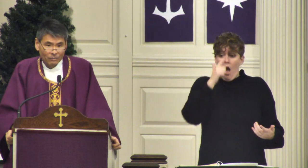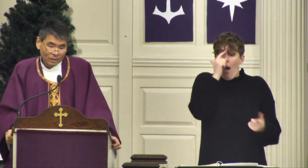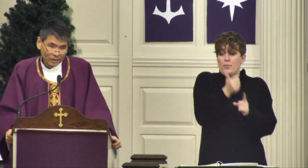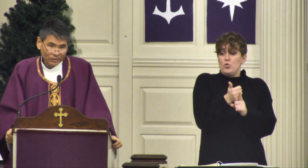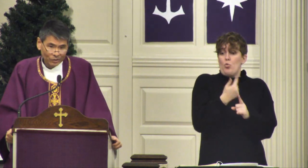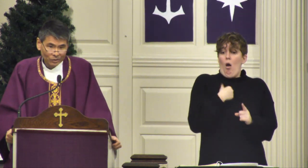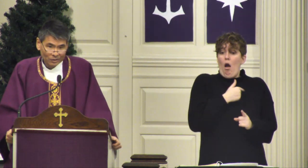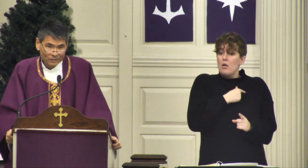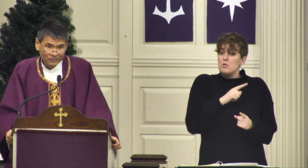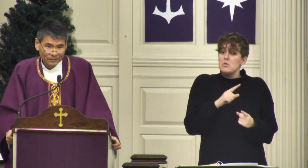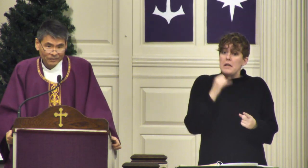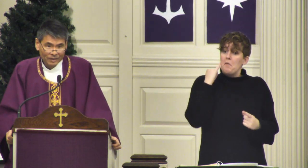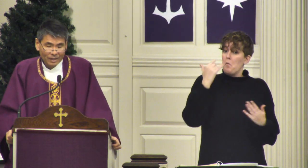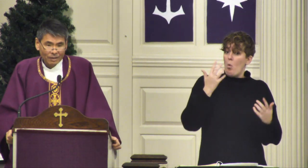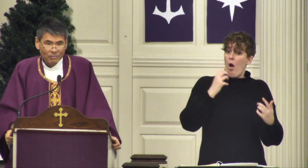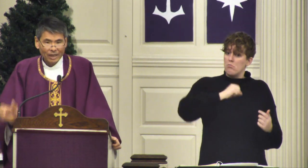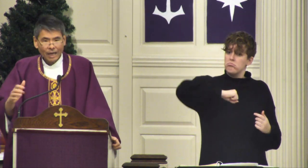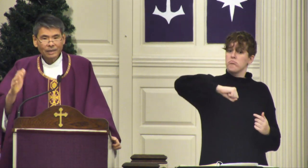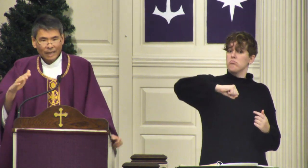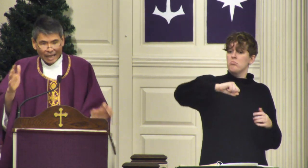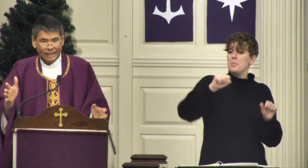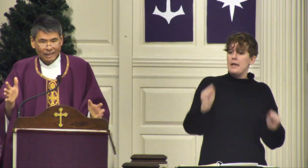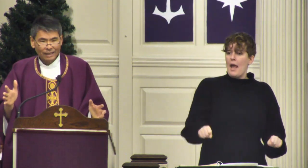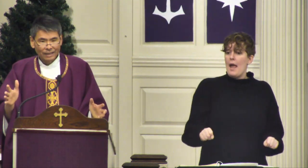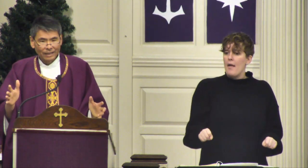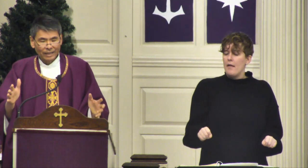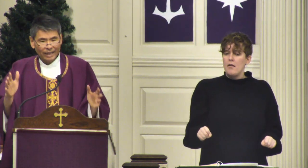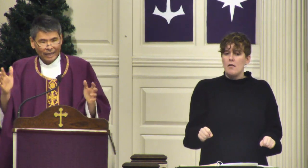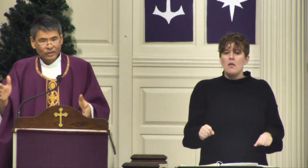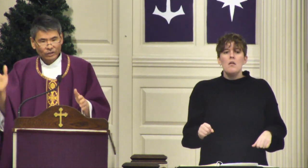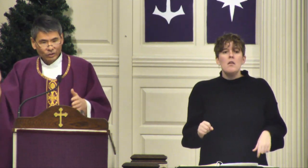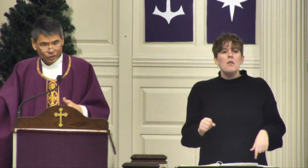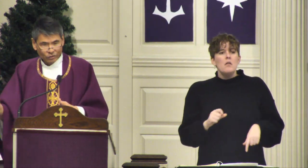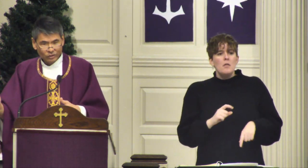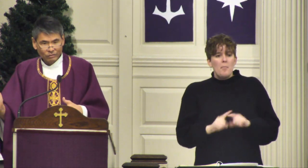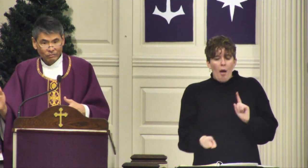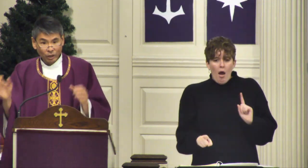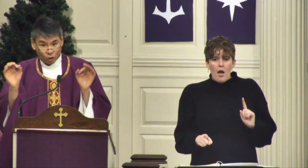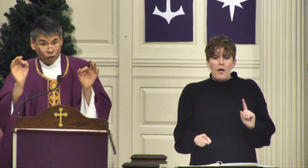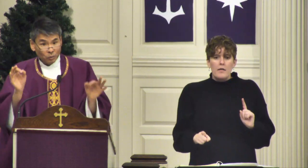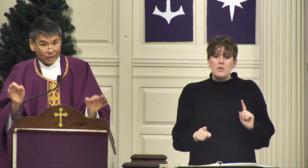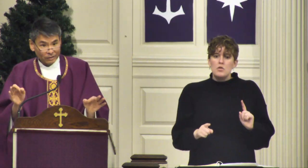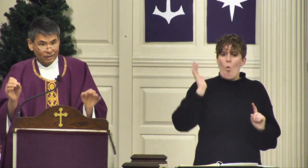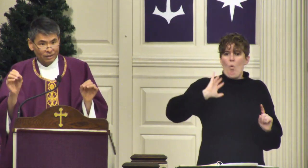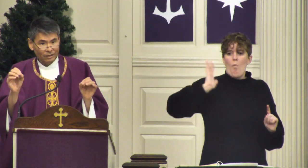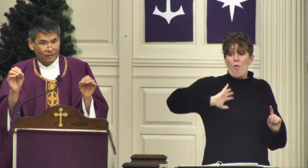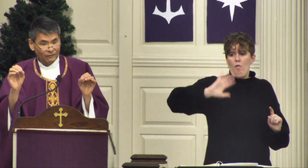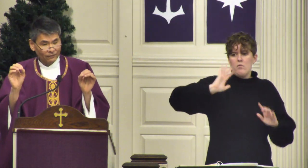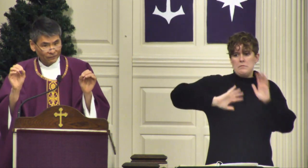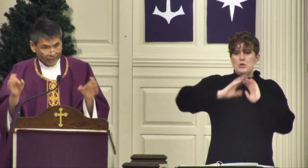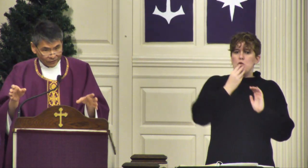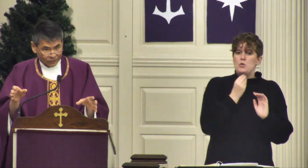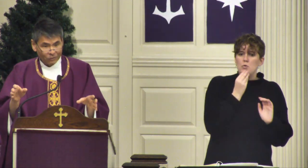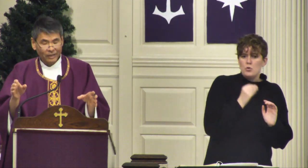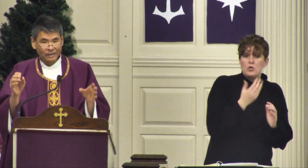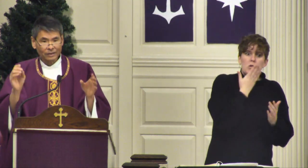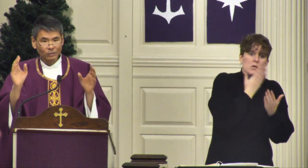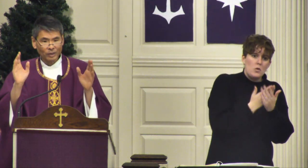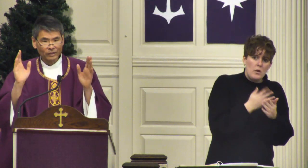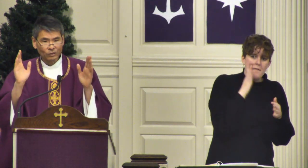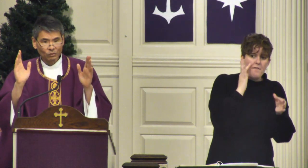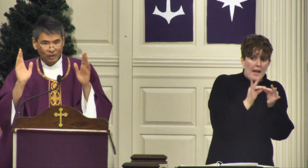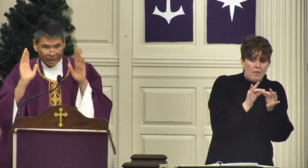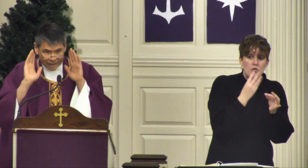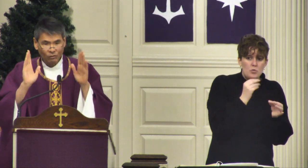we want to. But unlike ancient Jews, the good ones, the faithful ones, the ones